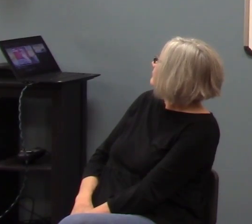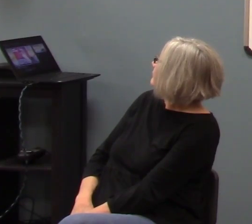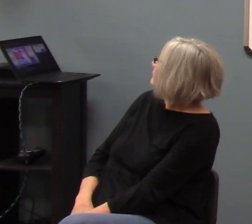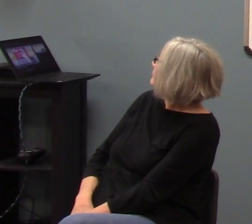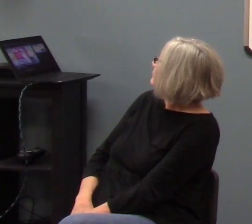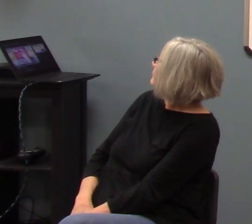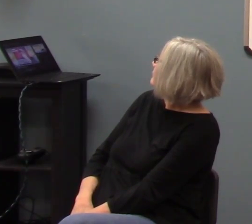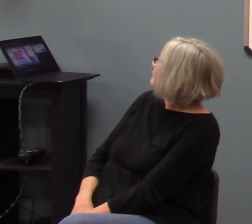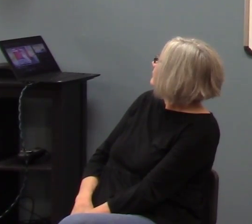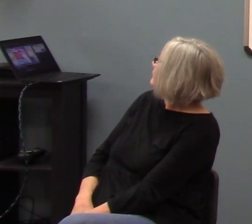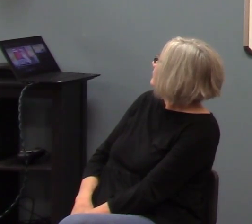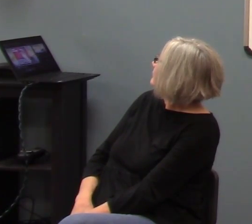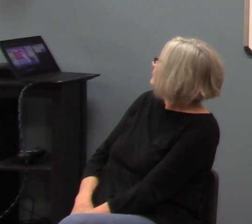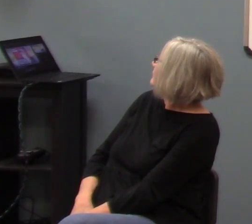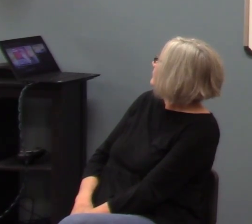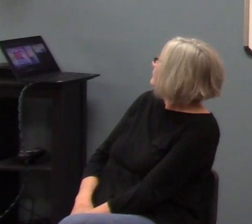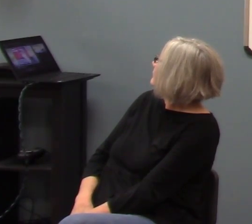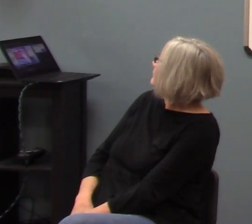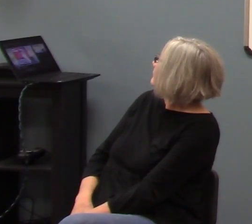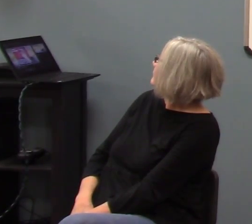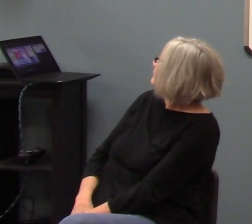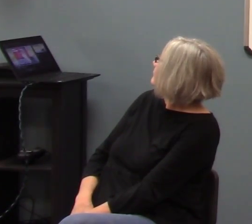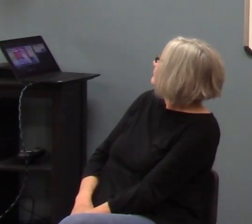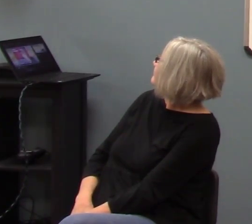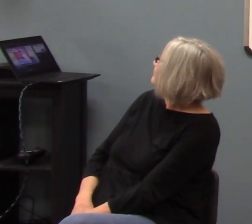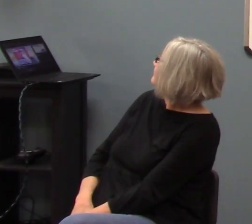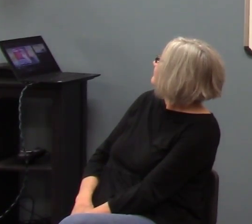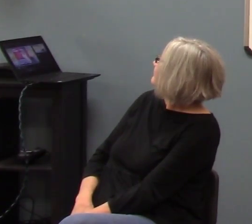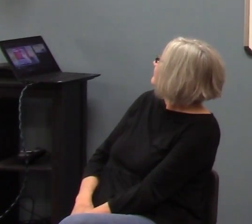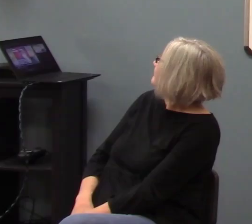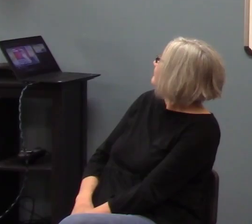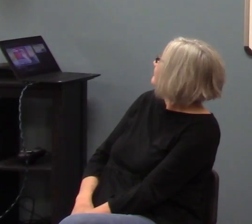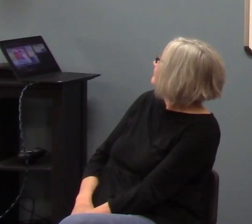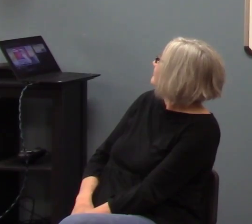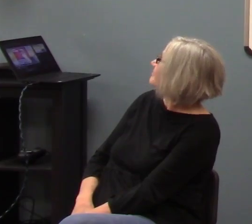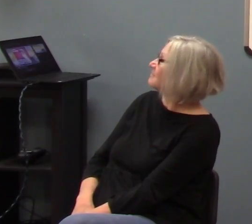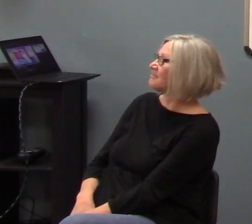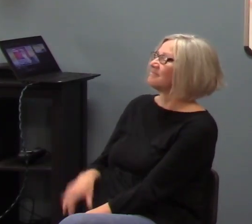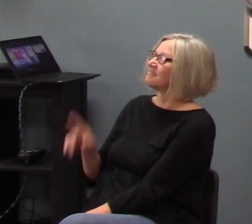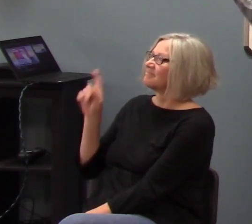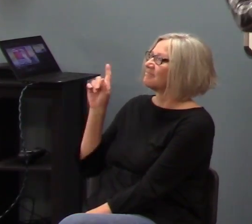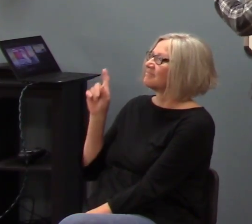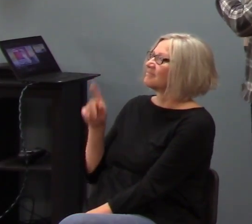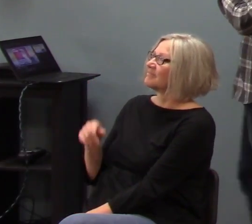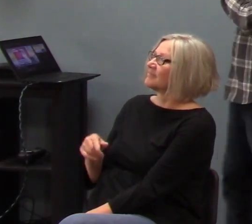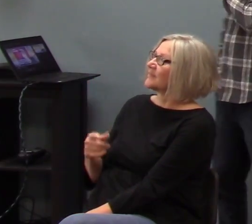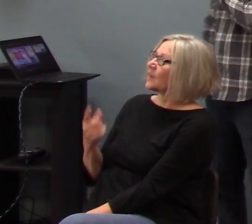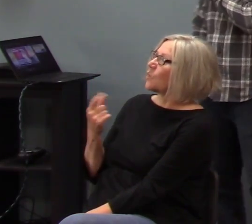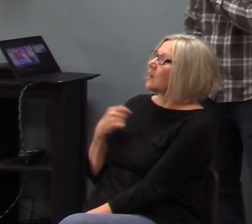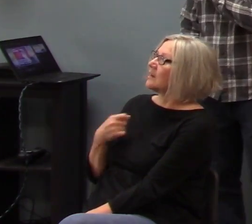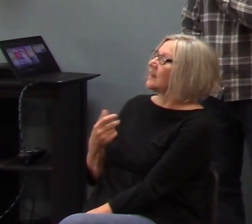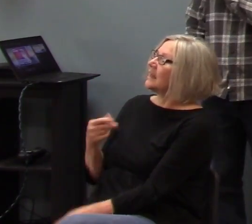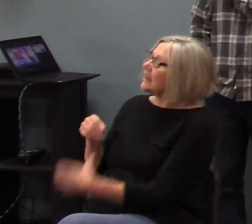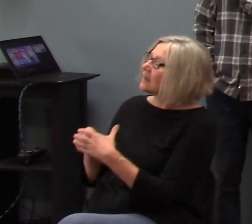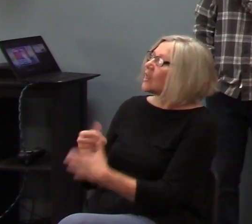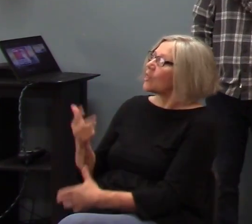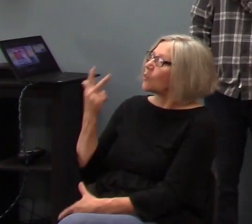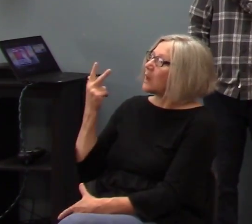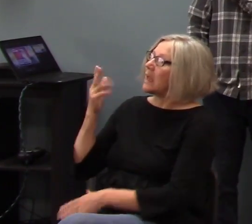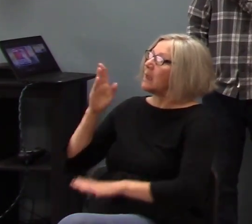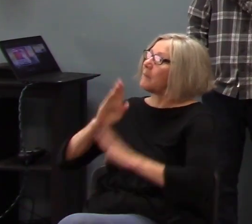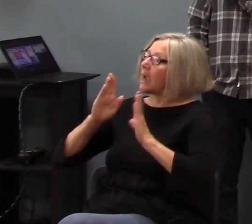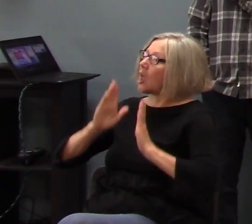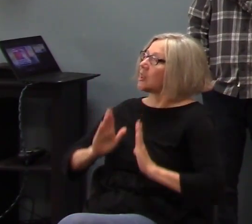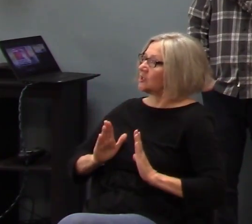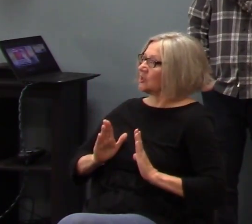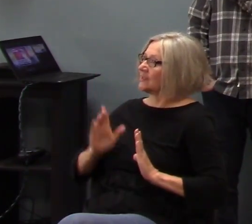in Iraq until we invaded them a second time. It's actually 1 in 3 biologists, though. That's what you should have